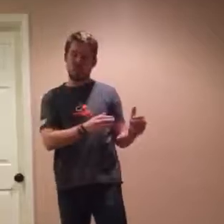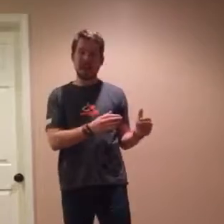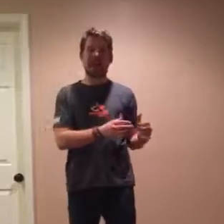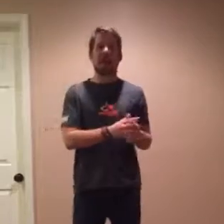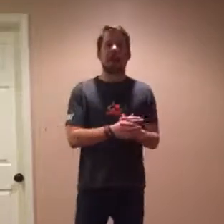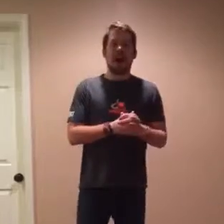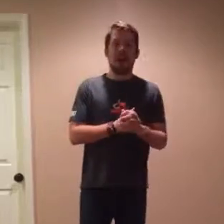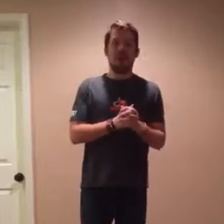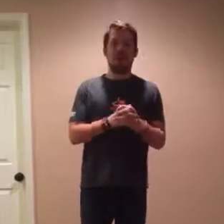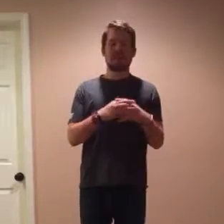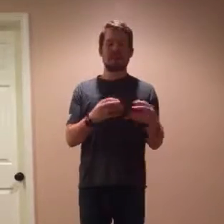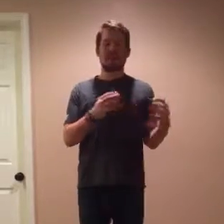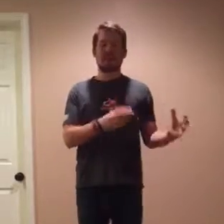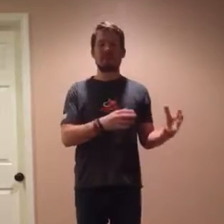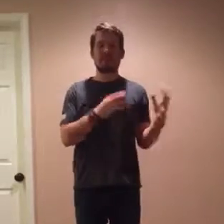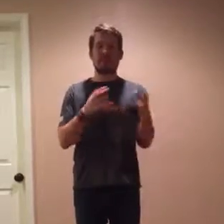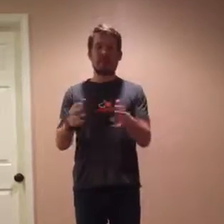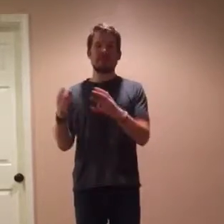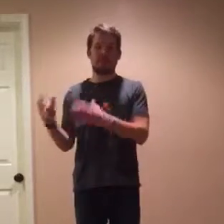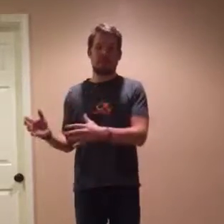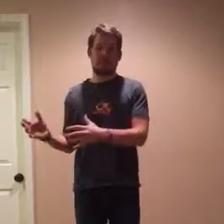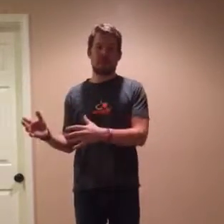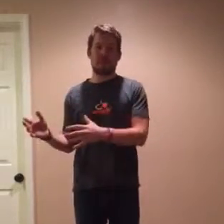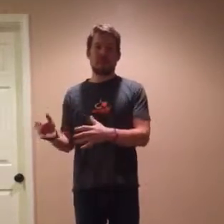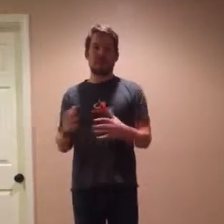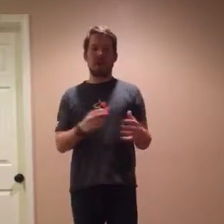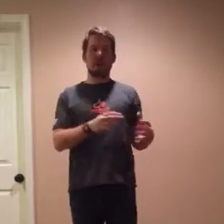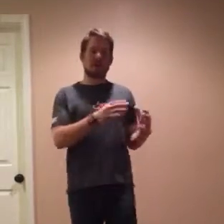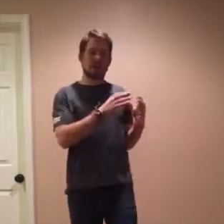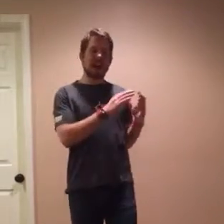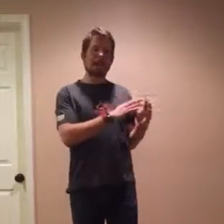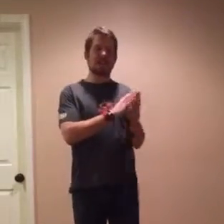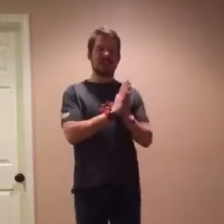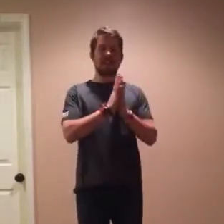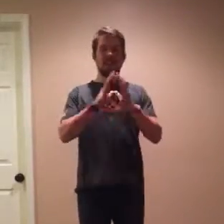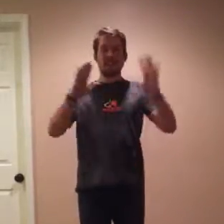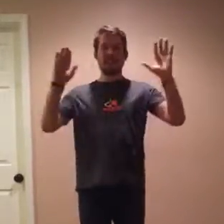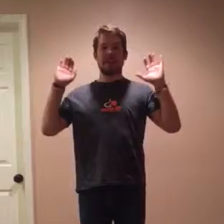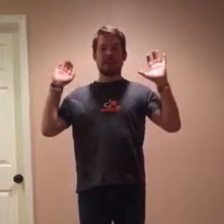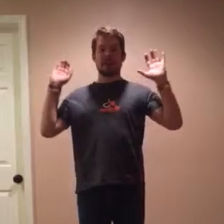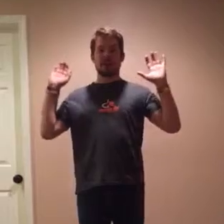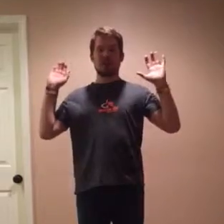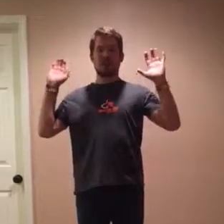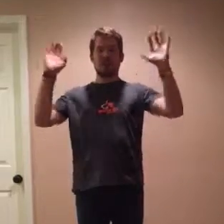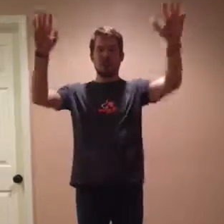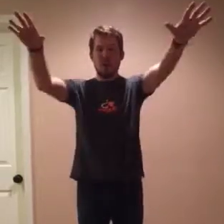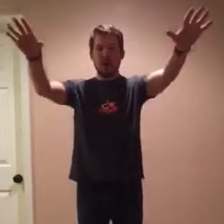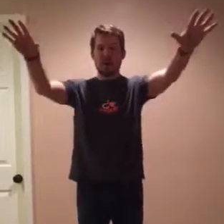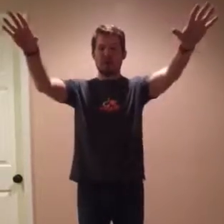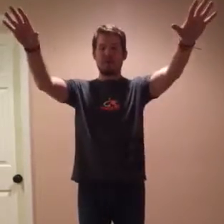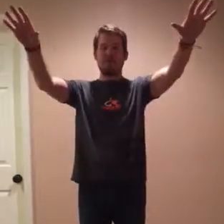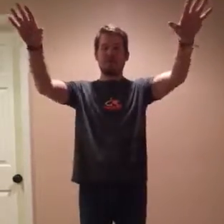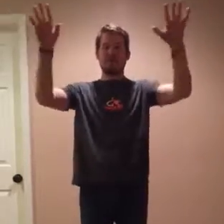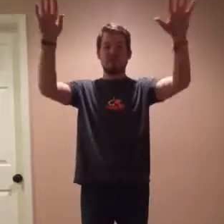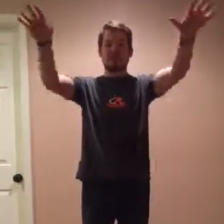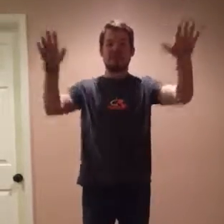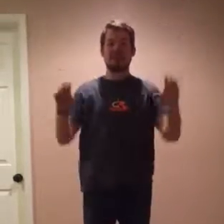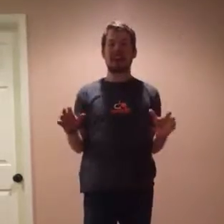tweak what they believe to be truth. They're able to leave the church and go out in the community to their friends and